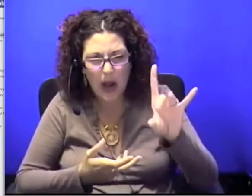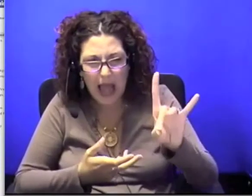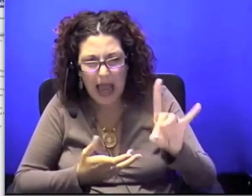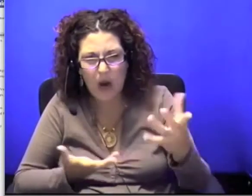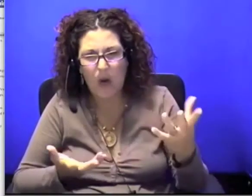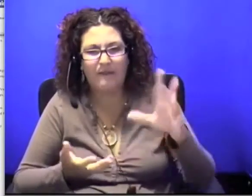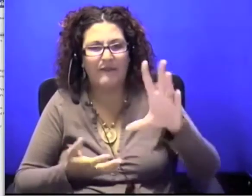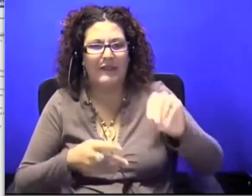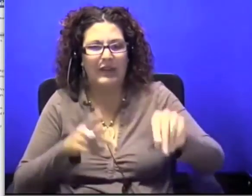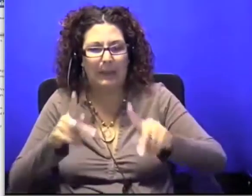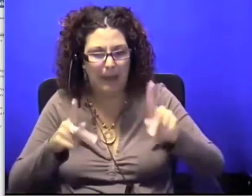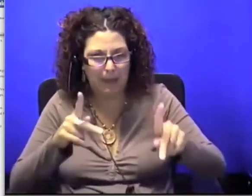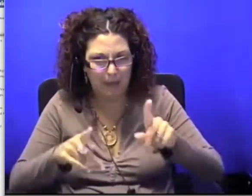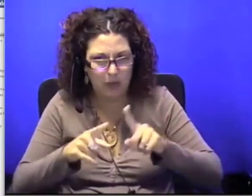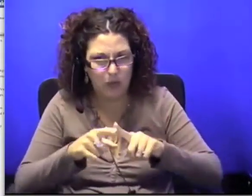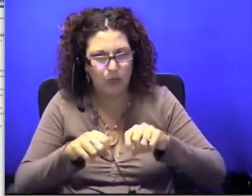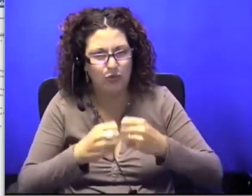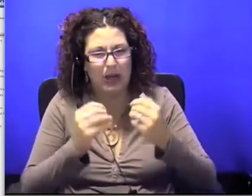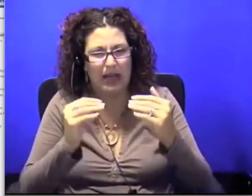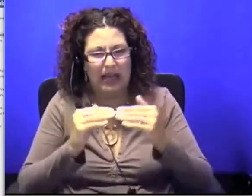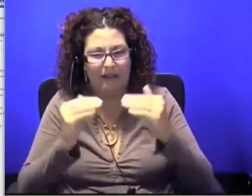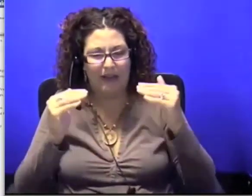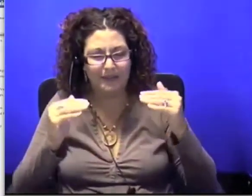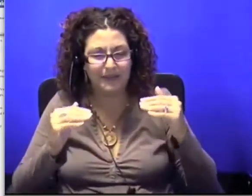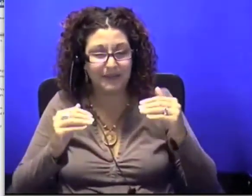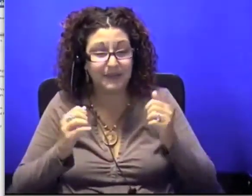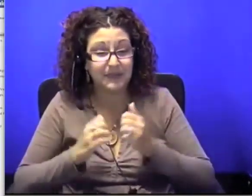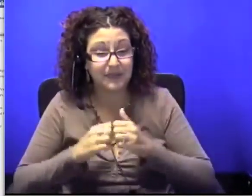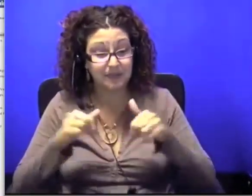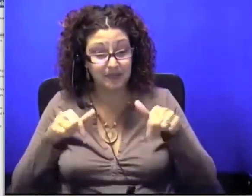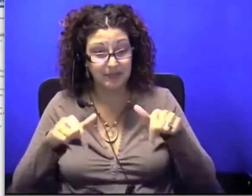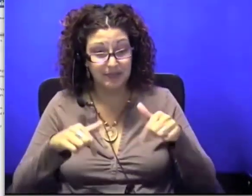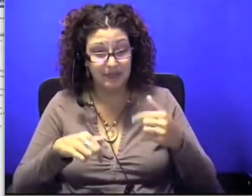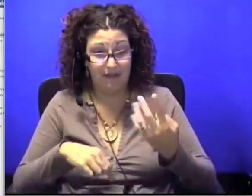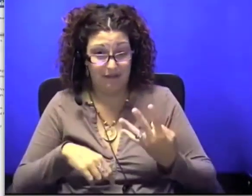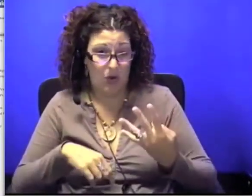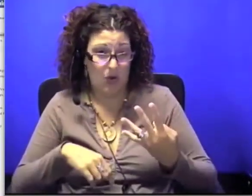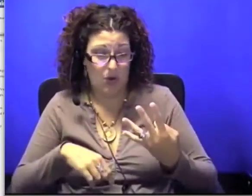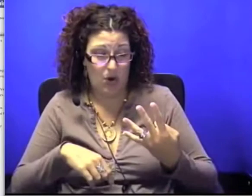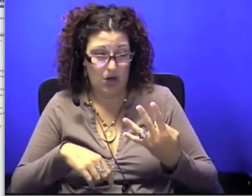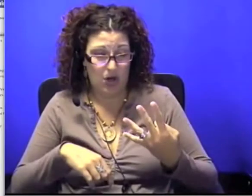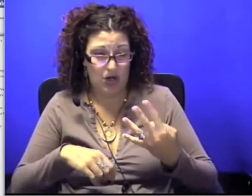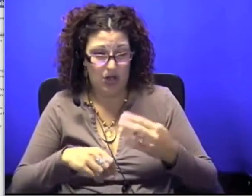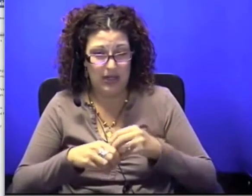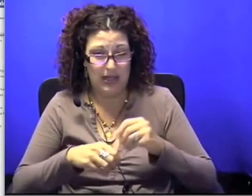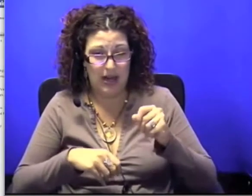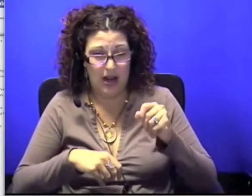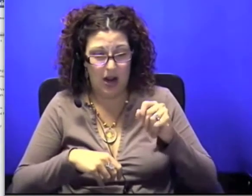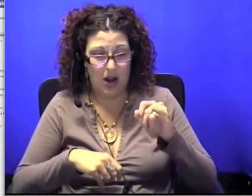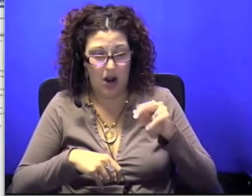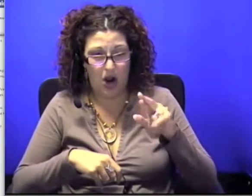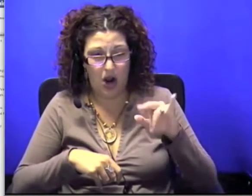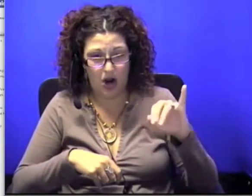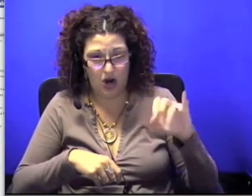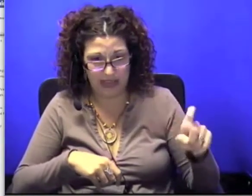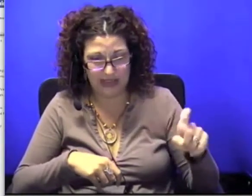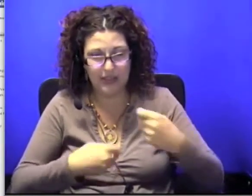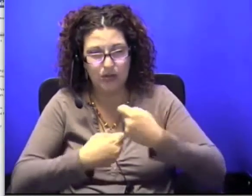18 or 28 or 50 people to get to break even. With these 4 in RX, it now creates